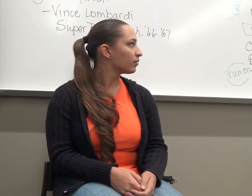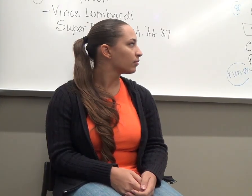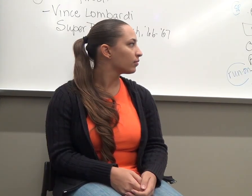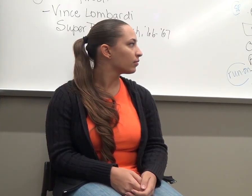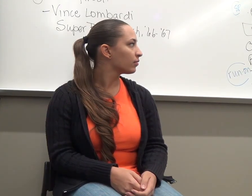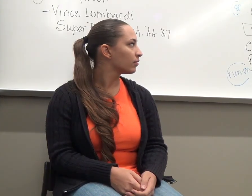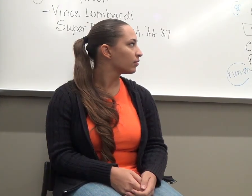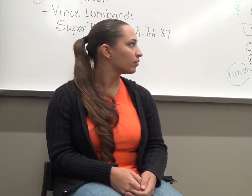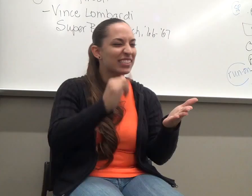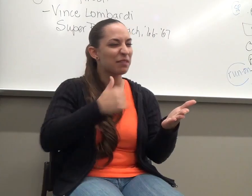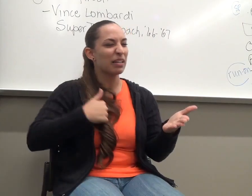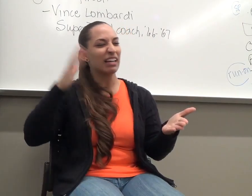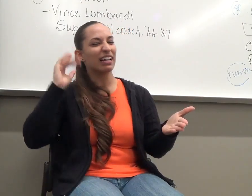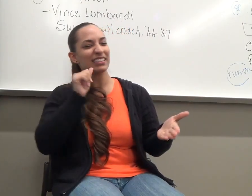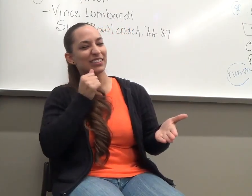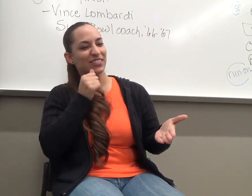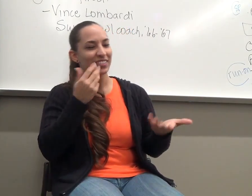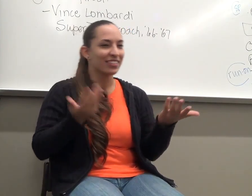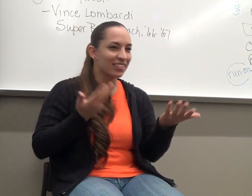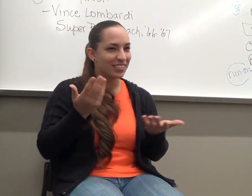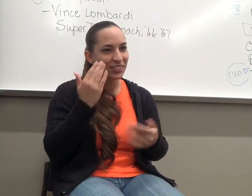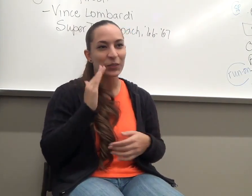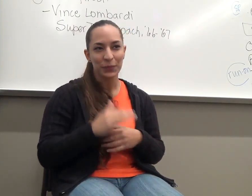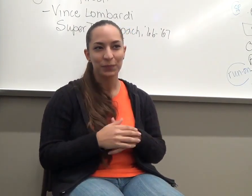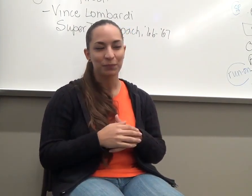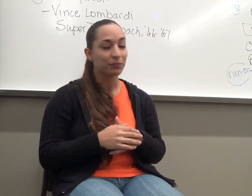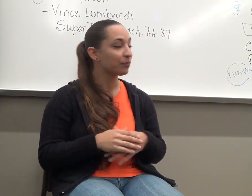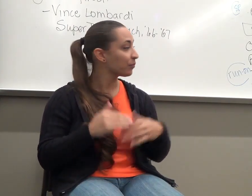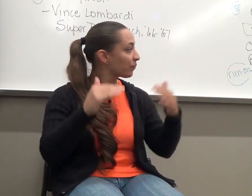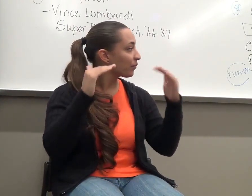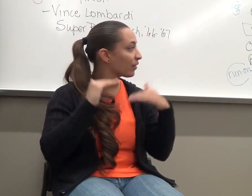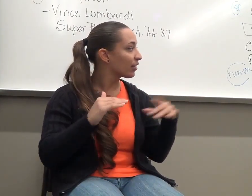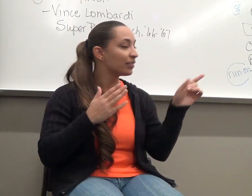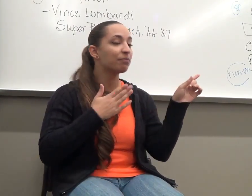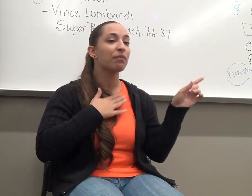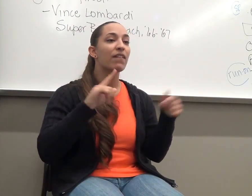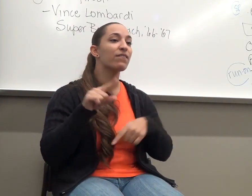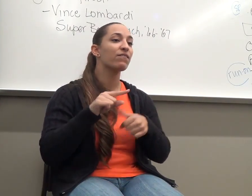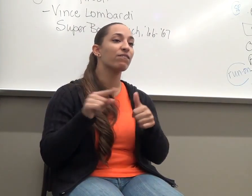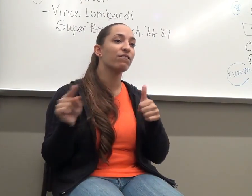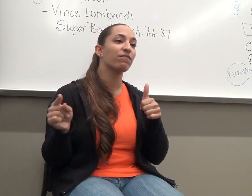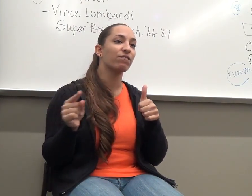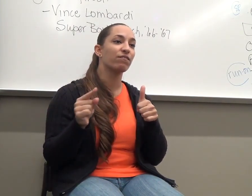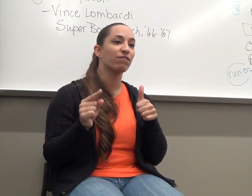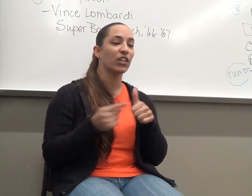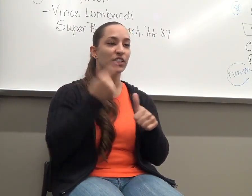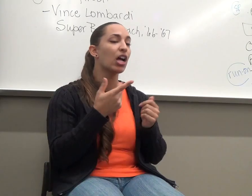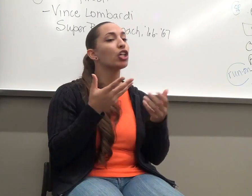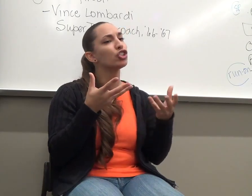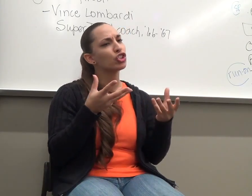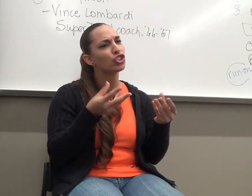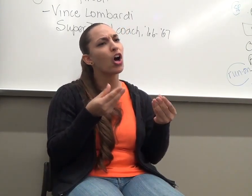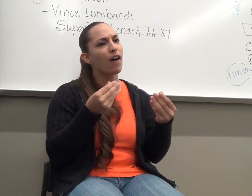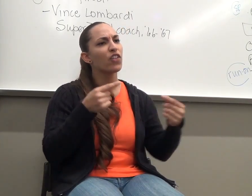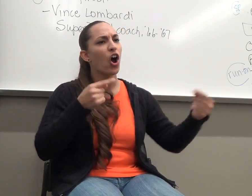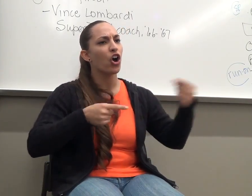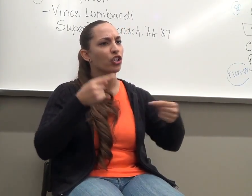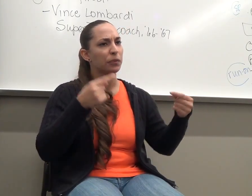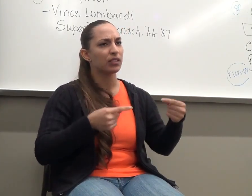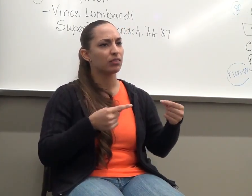Okay? So this is what we're doing. The first thing on this list, developing a thesis. Okay, and like I